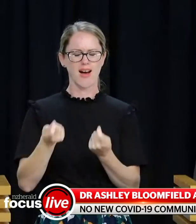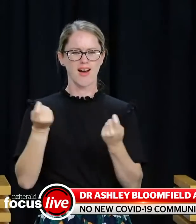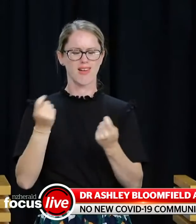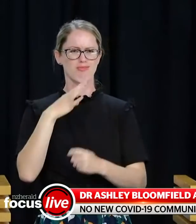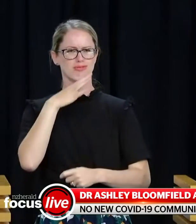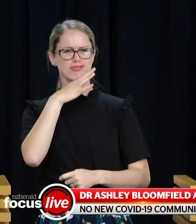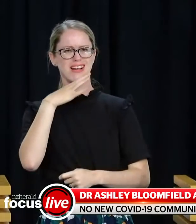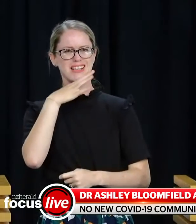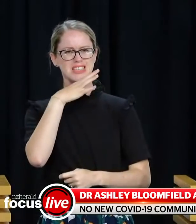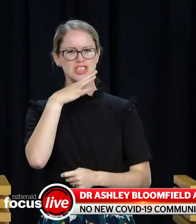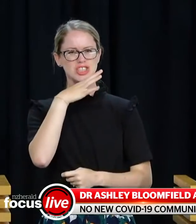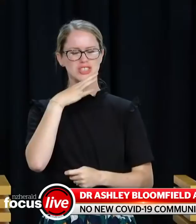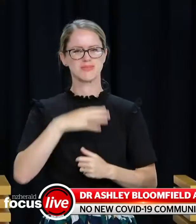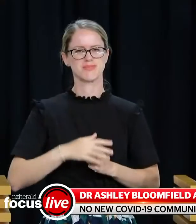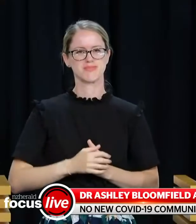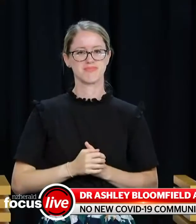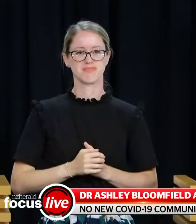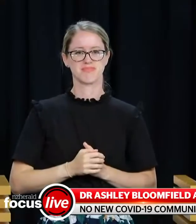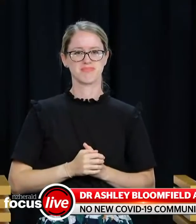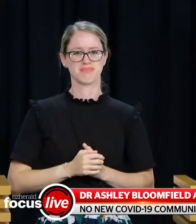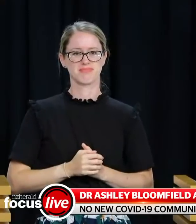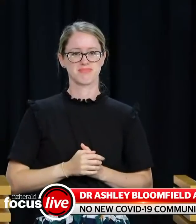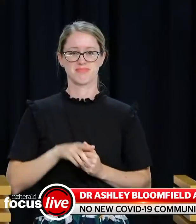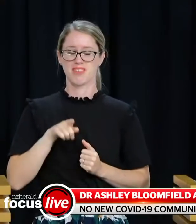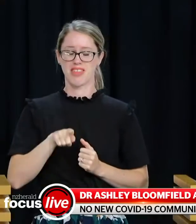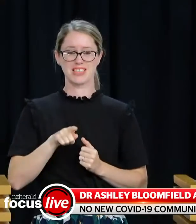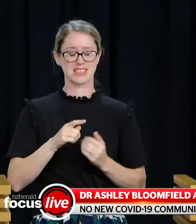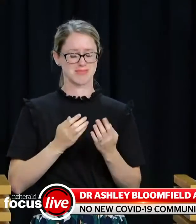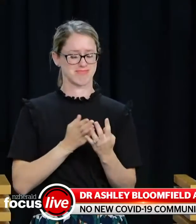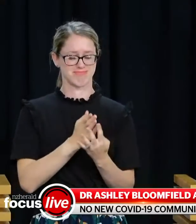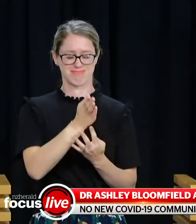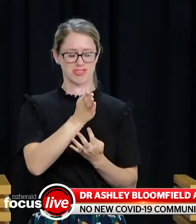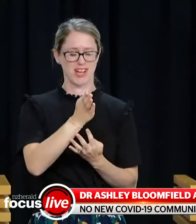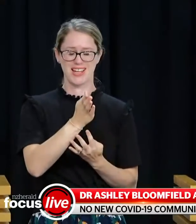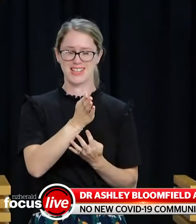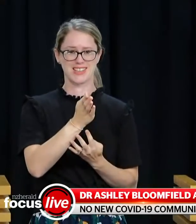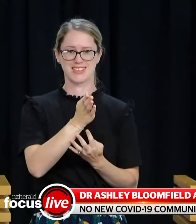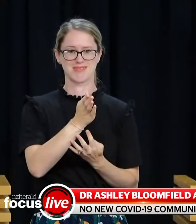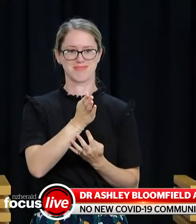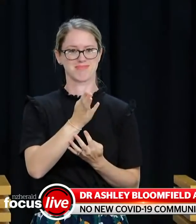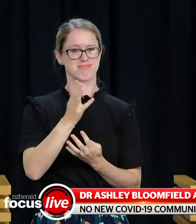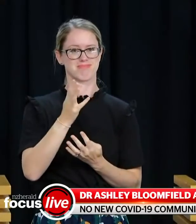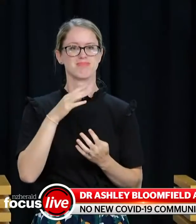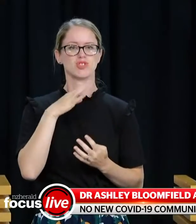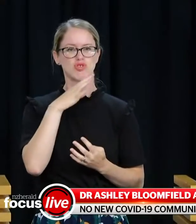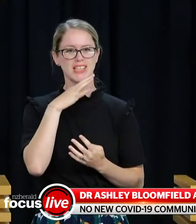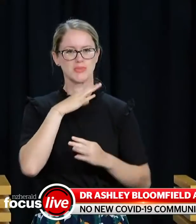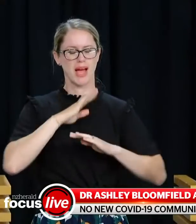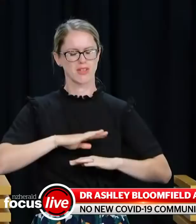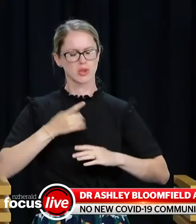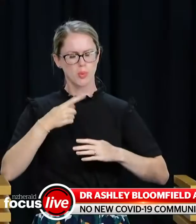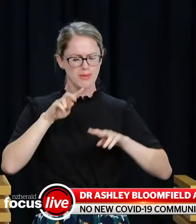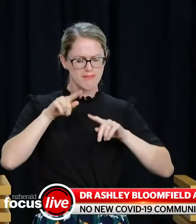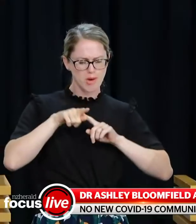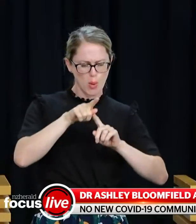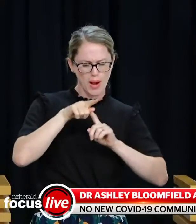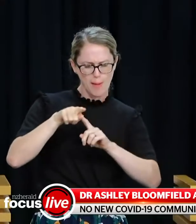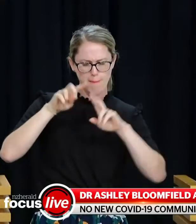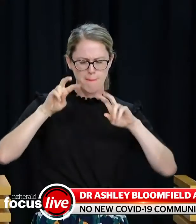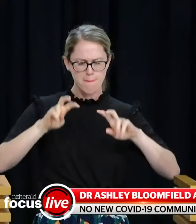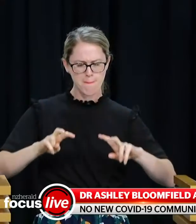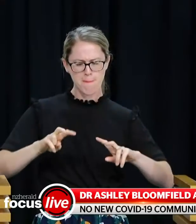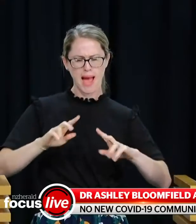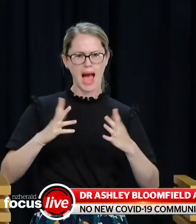Of course, this is just seems to be the nature of this virus, and particularly these new variants, so we'll be following that evidence up